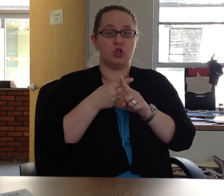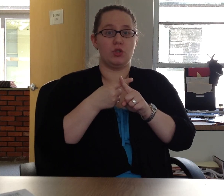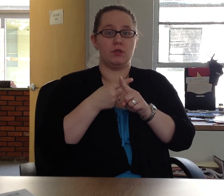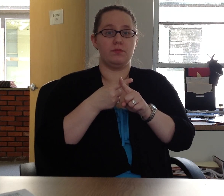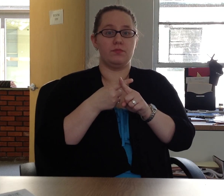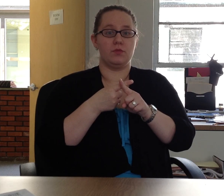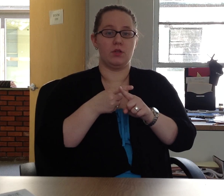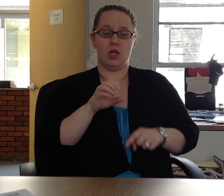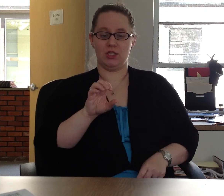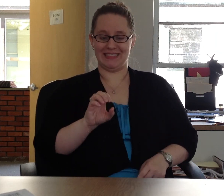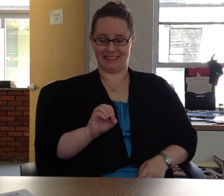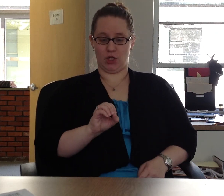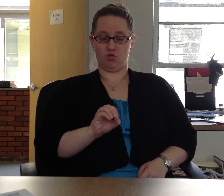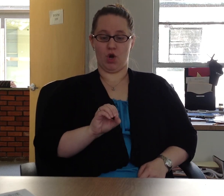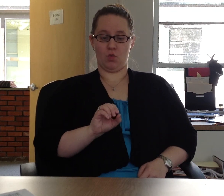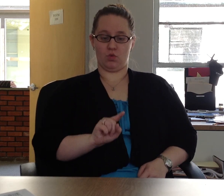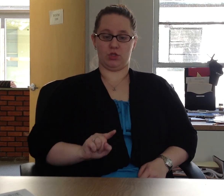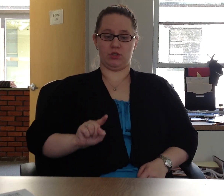to 41